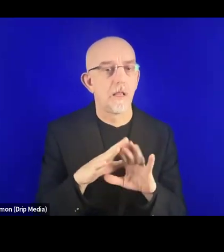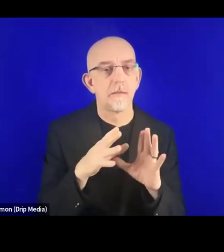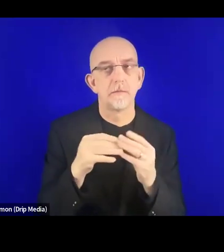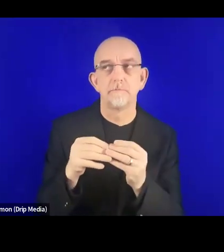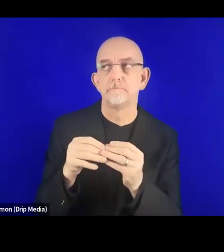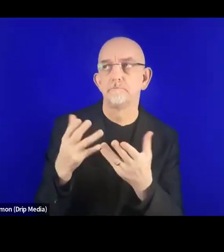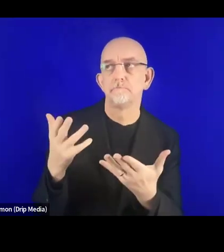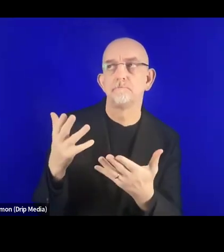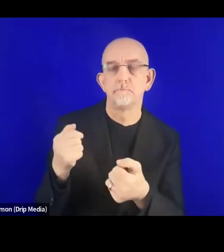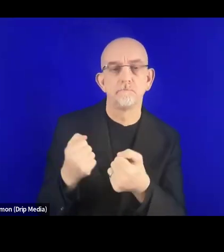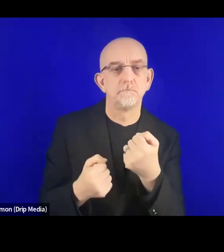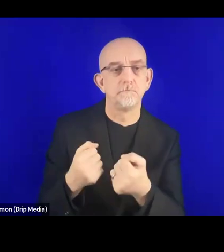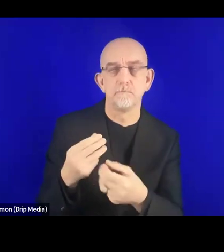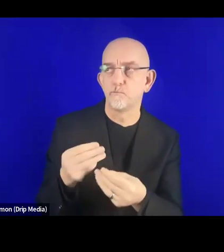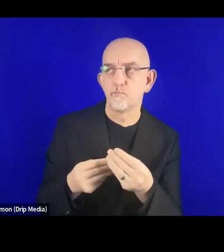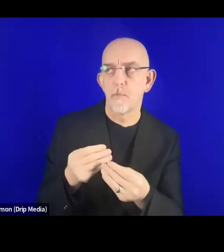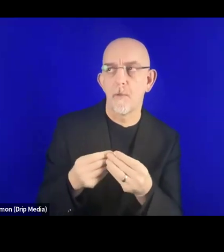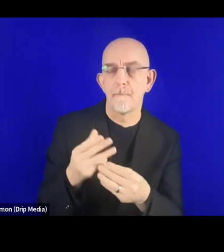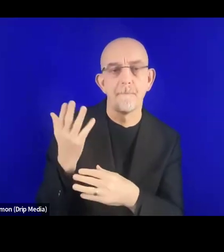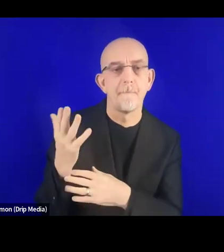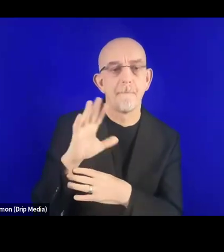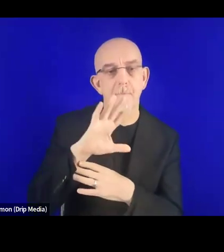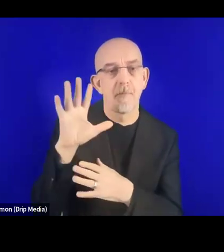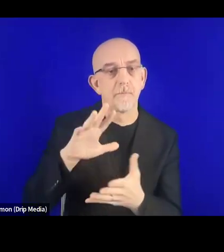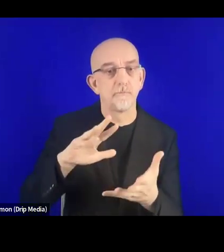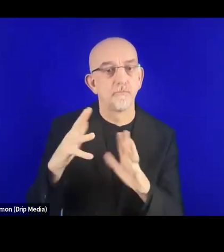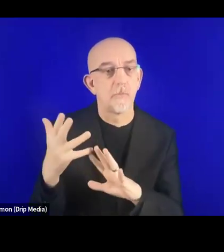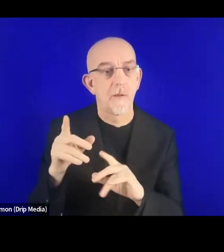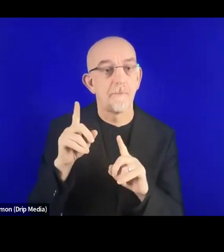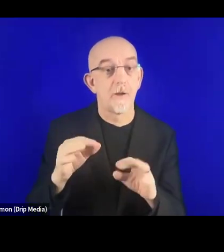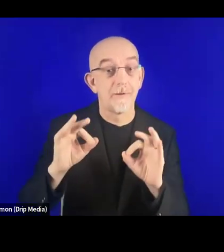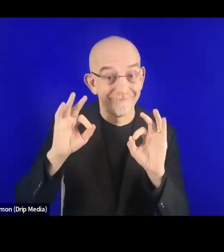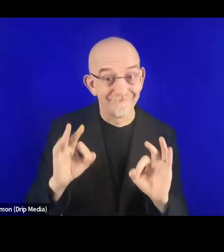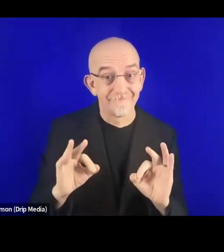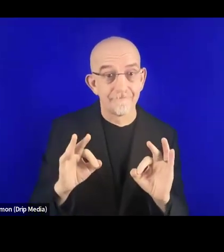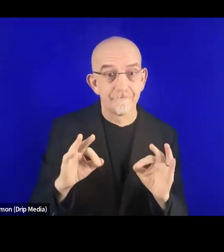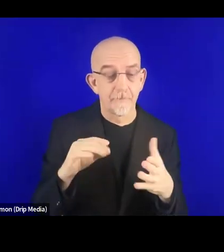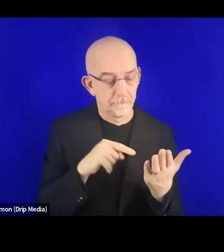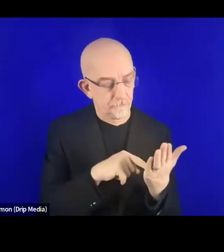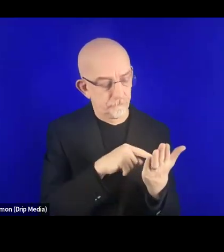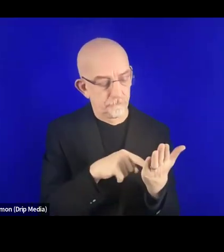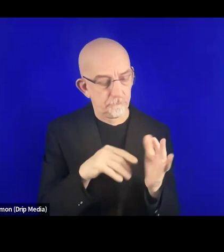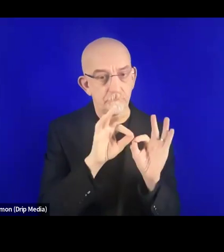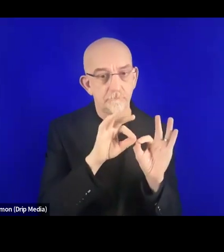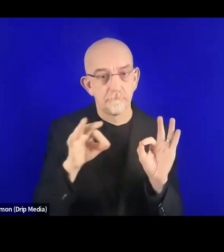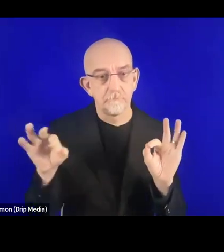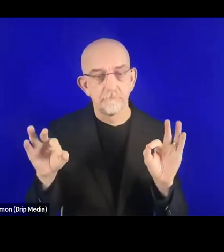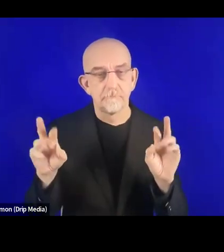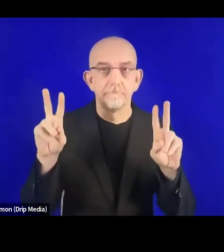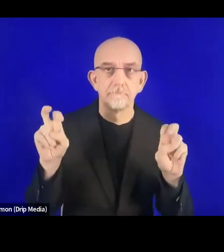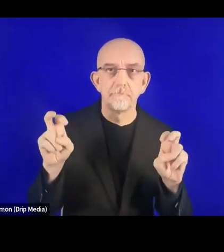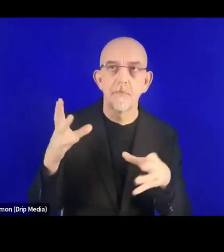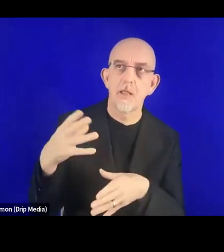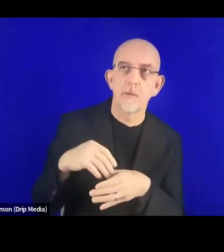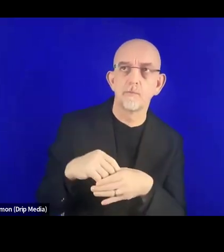on gender and disability inclusion policy in Nigeria.